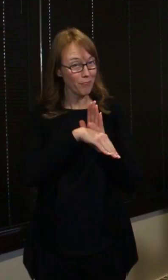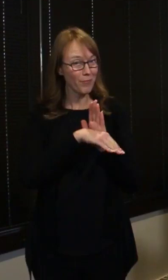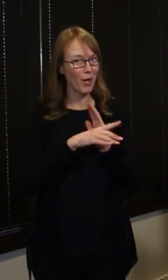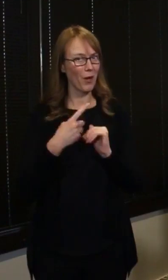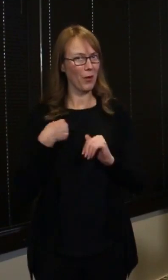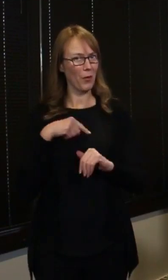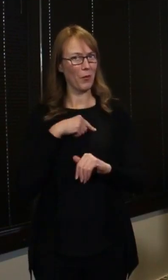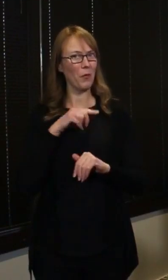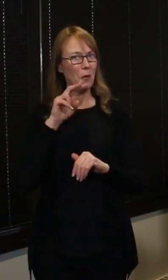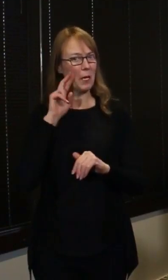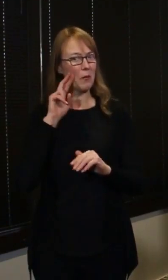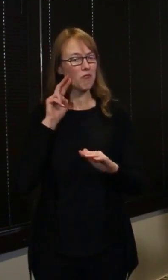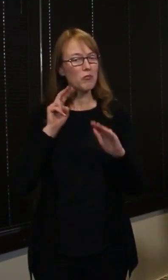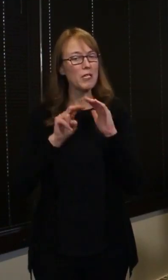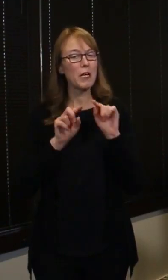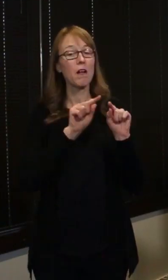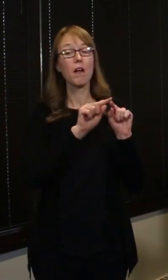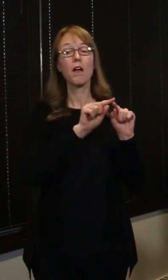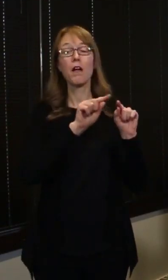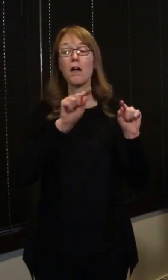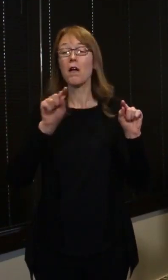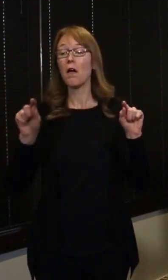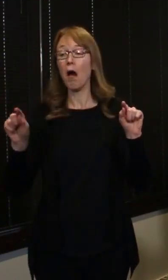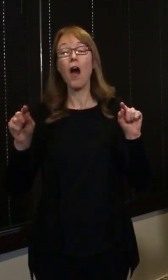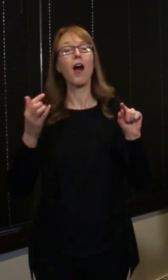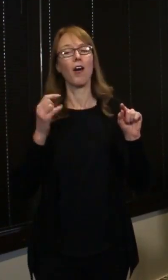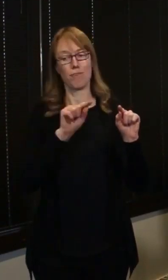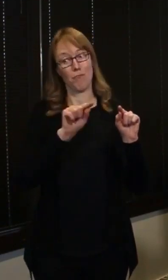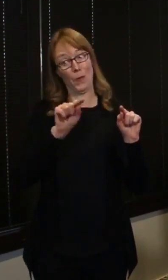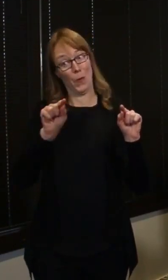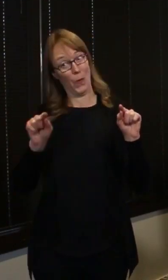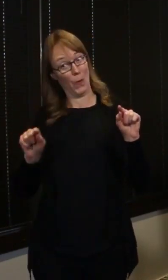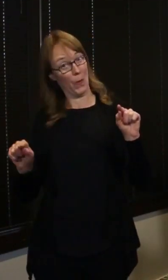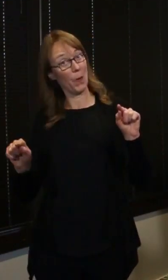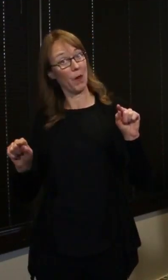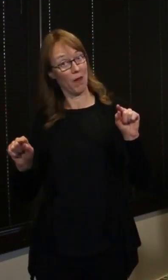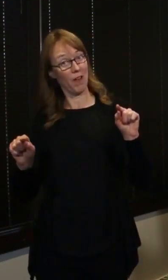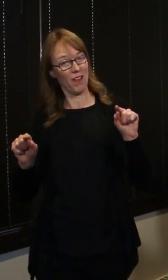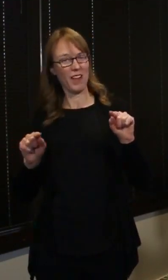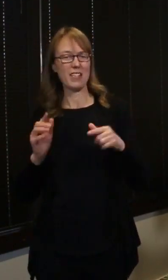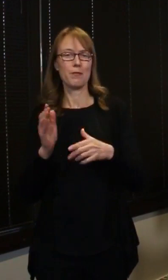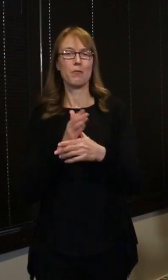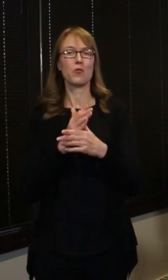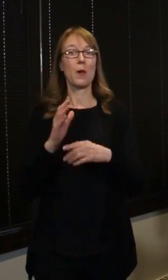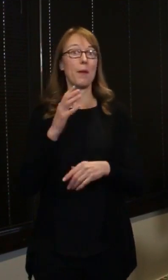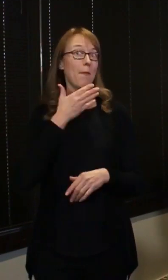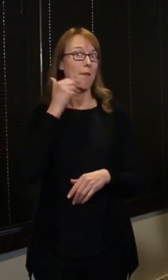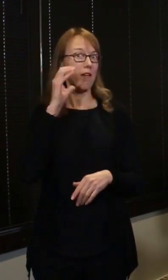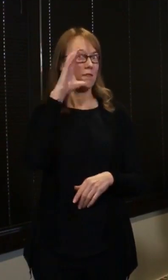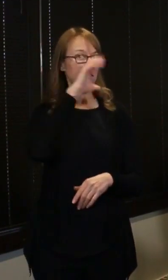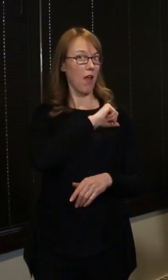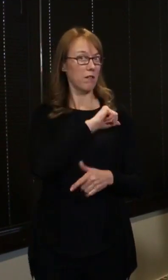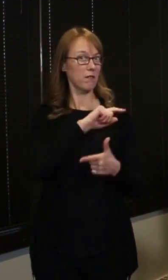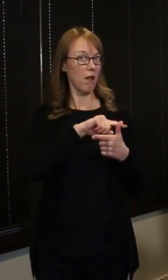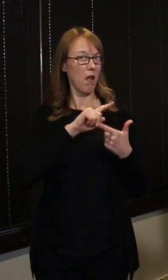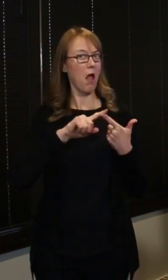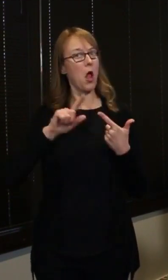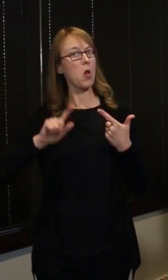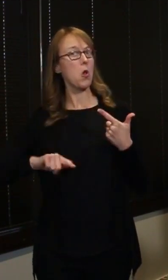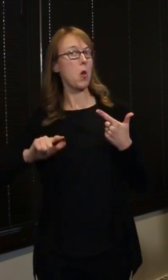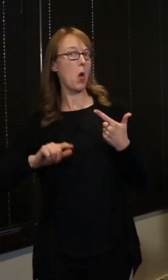you can see here that it is in between our best guess line and our lower estimate. So again, we're trending a little bit